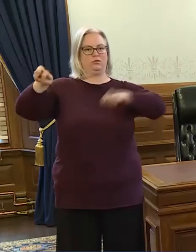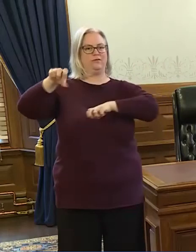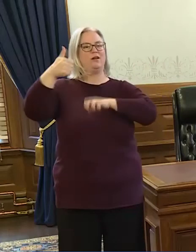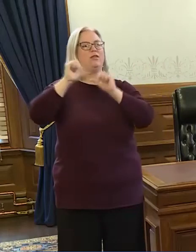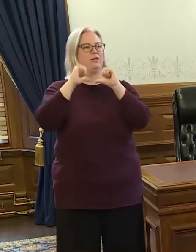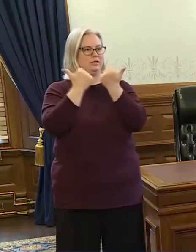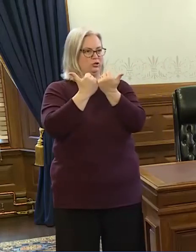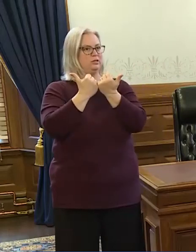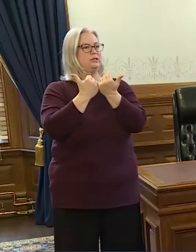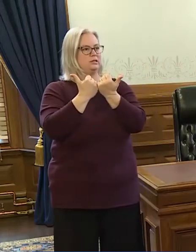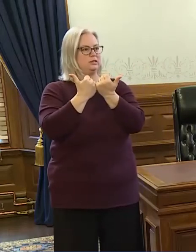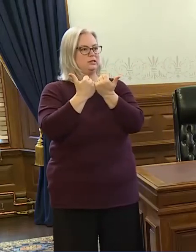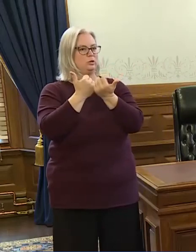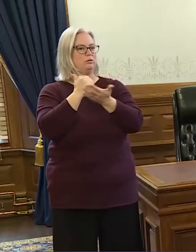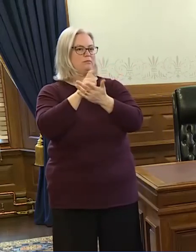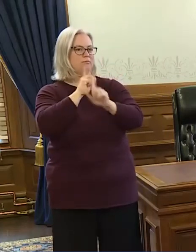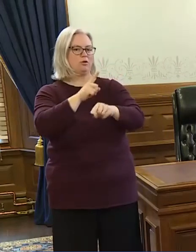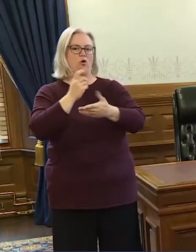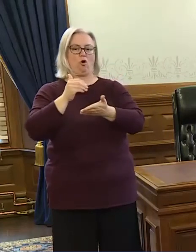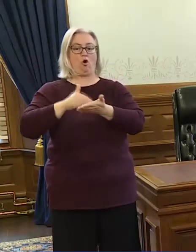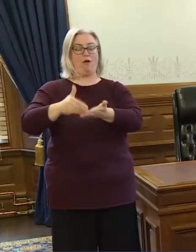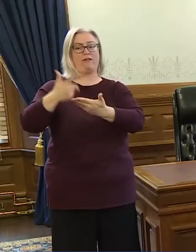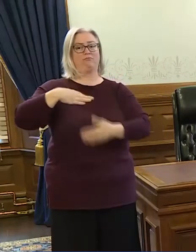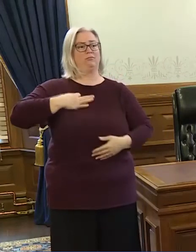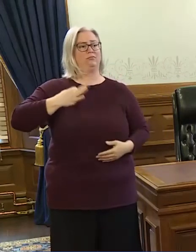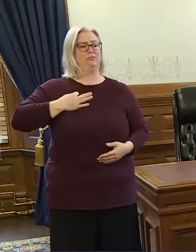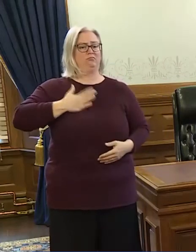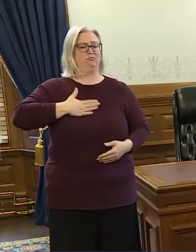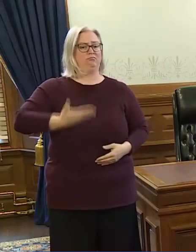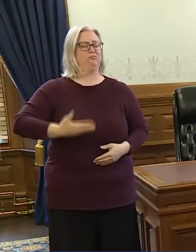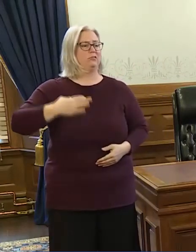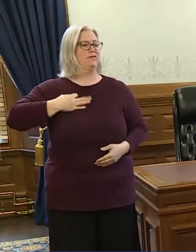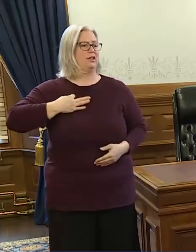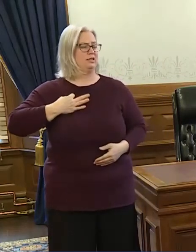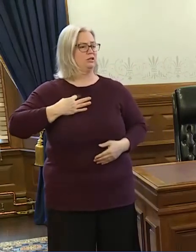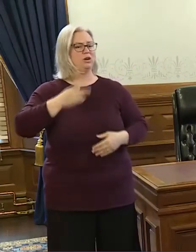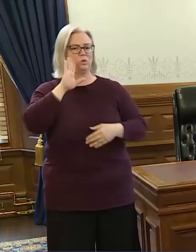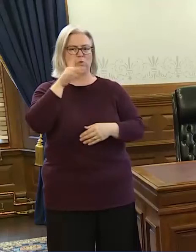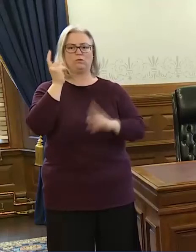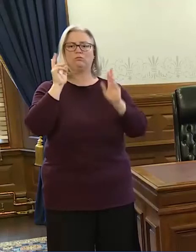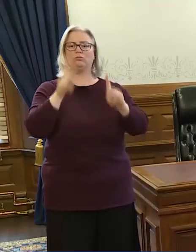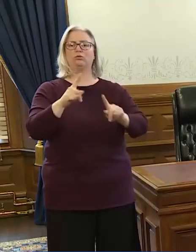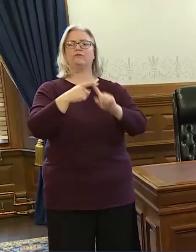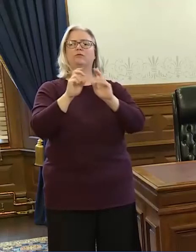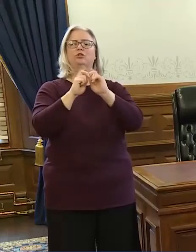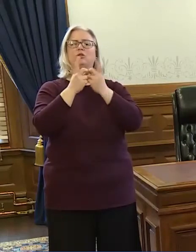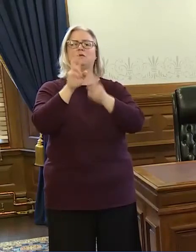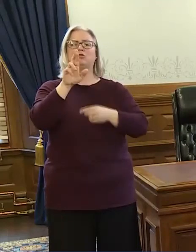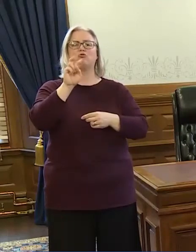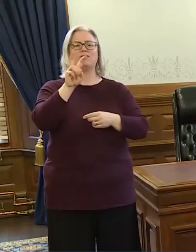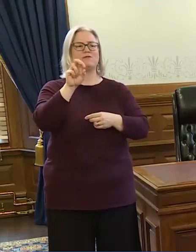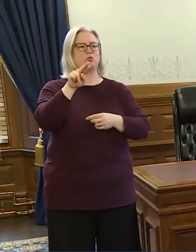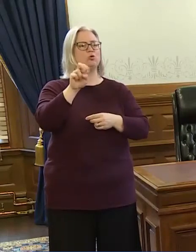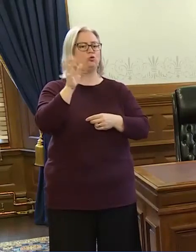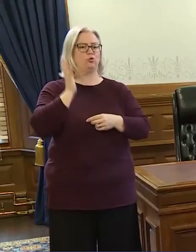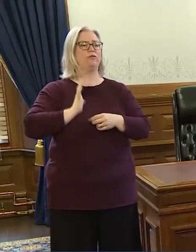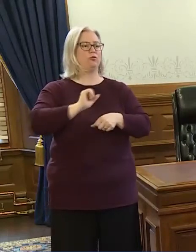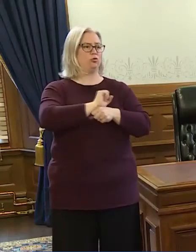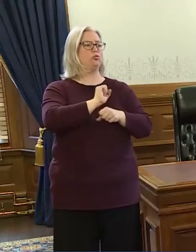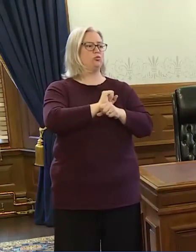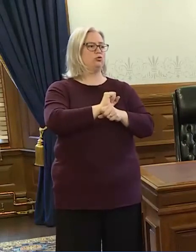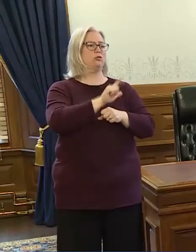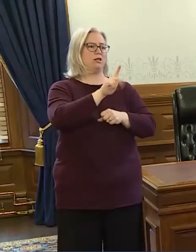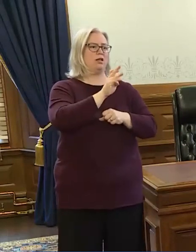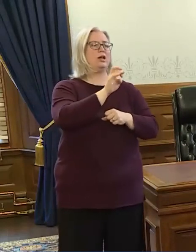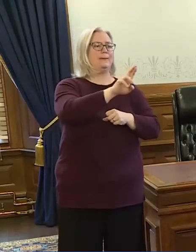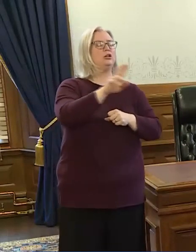agencies, often on a voluntary basis. I know we have one from Department of Revenue who used to work in